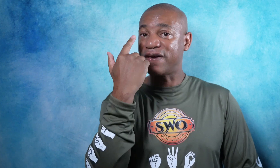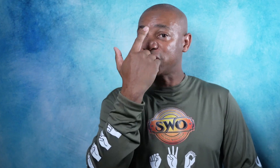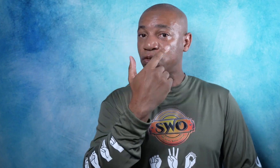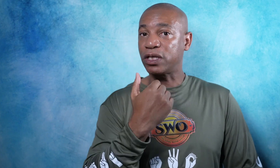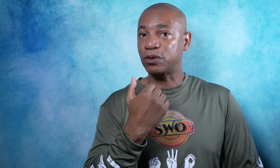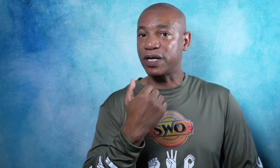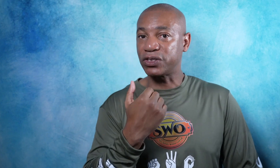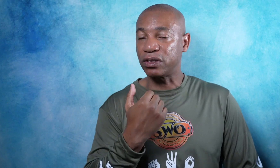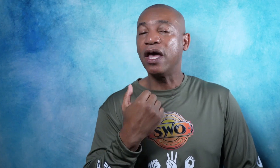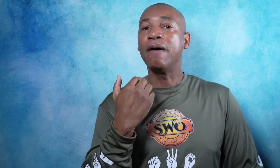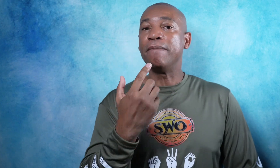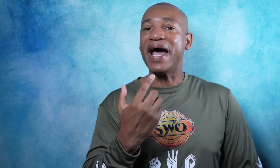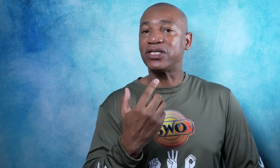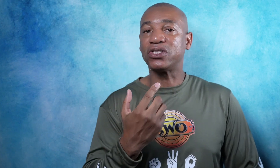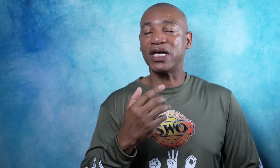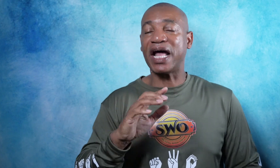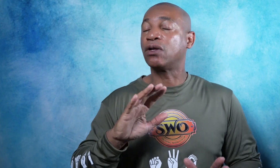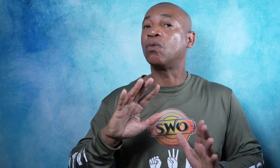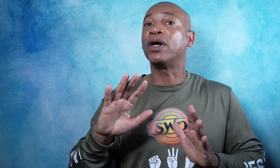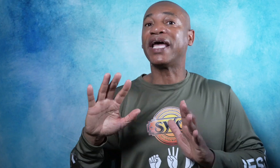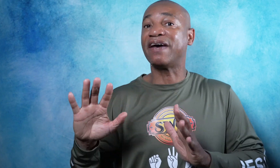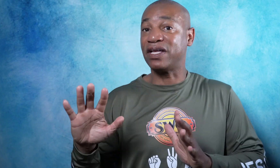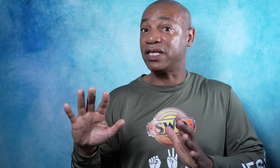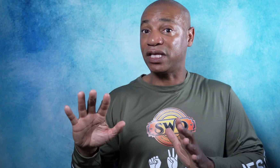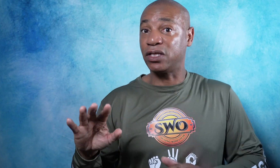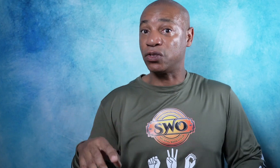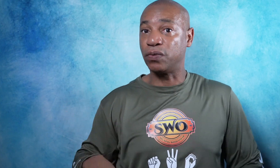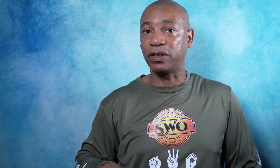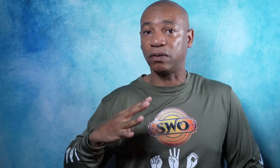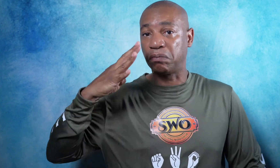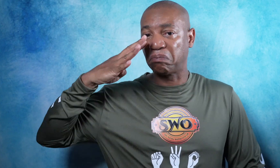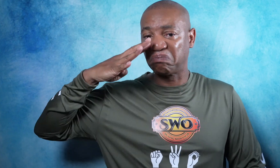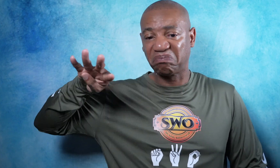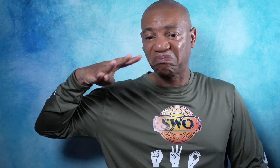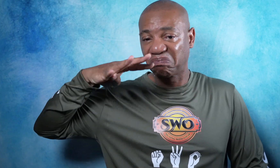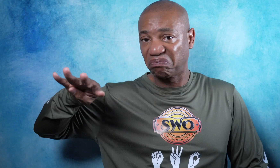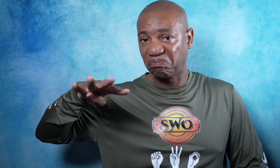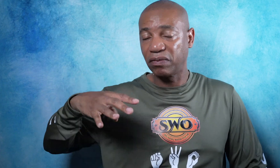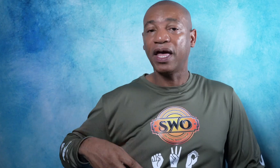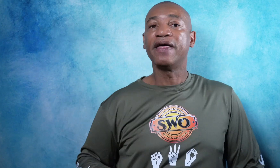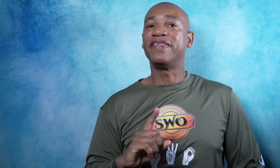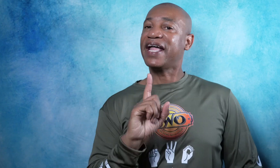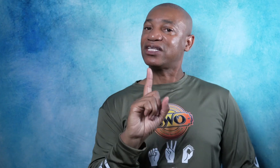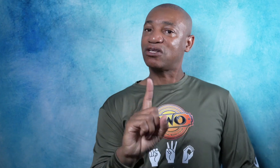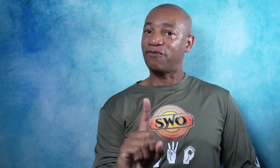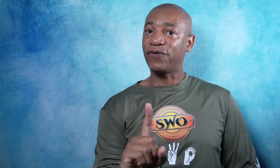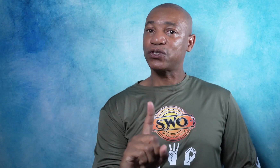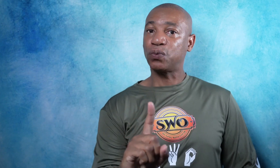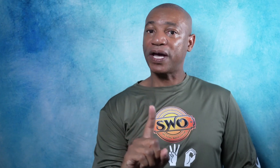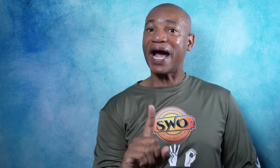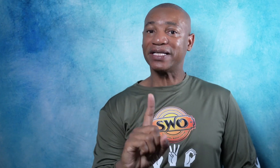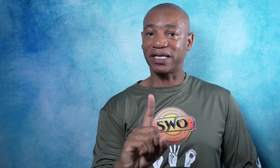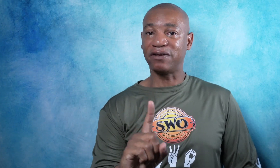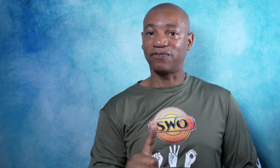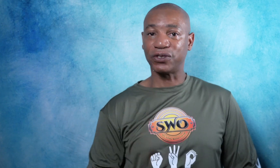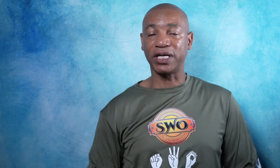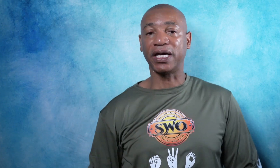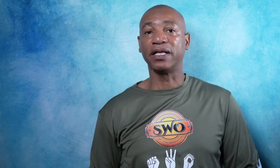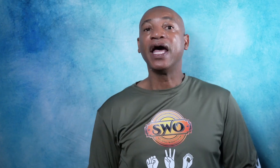facial expression matches that I don't want to have anything to do with you. That is the first way I sign forsaken.